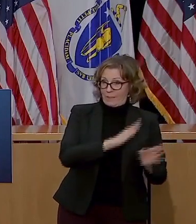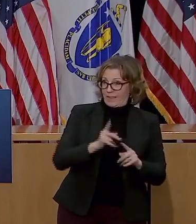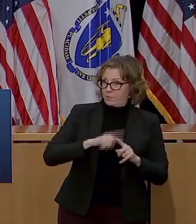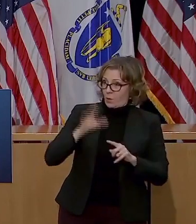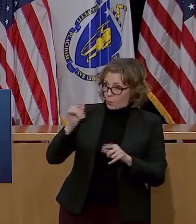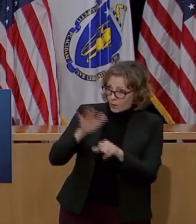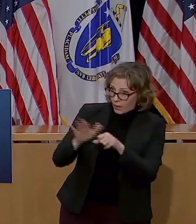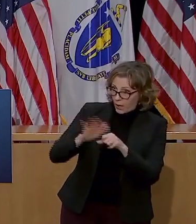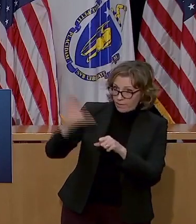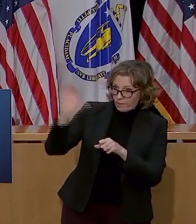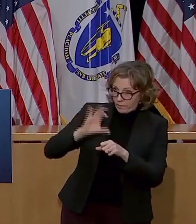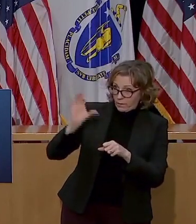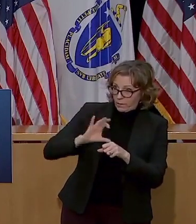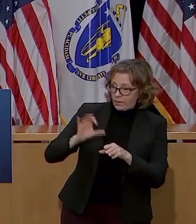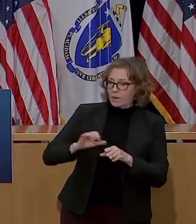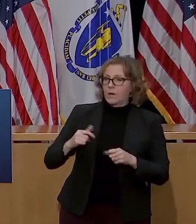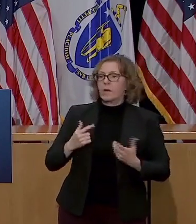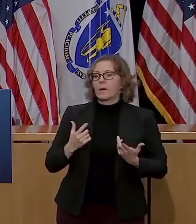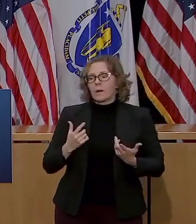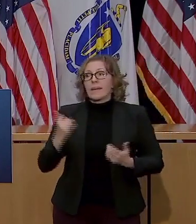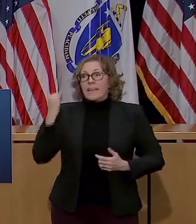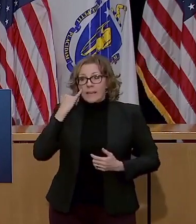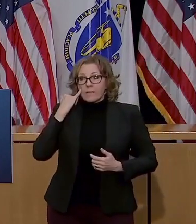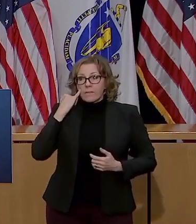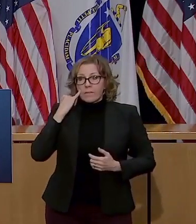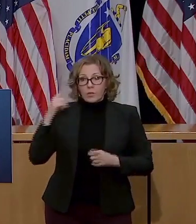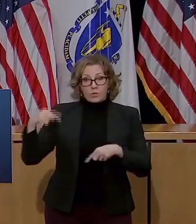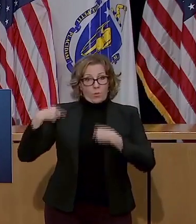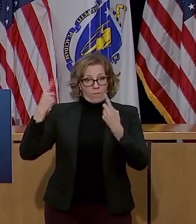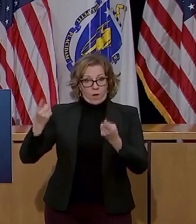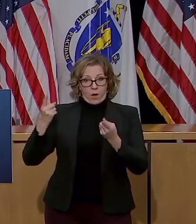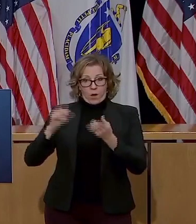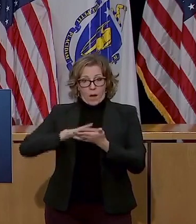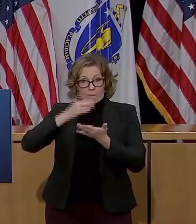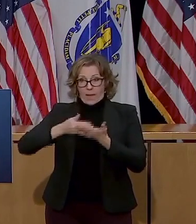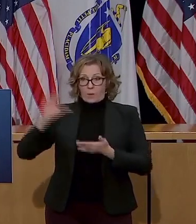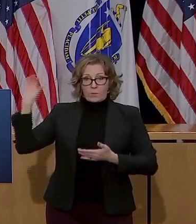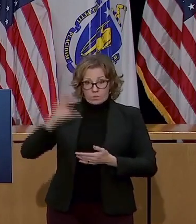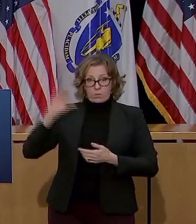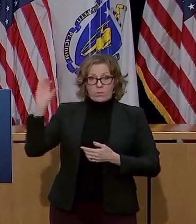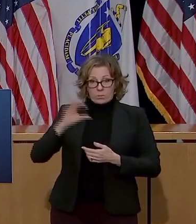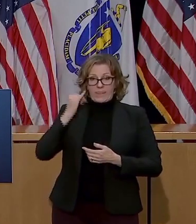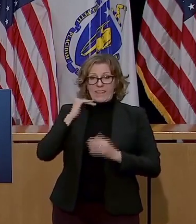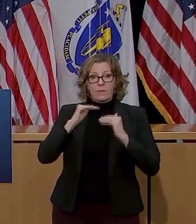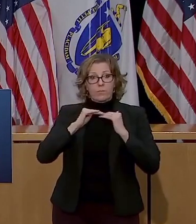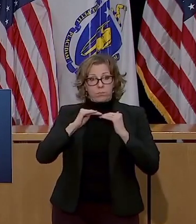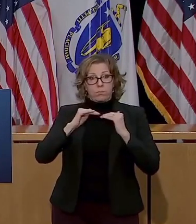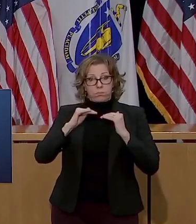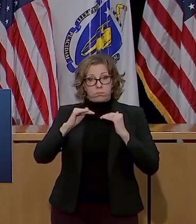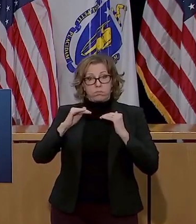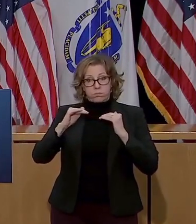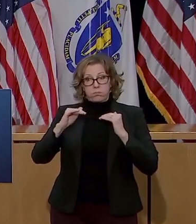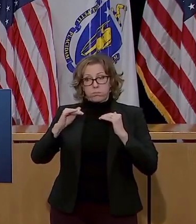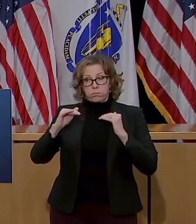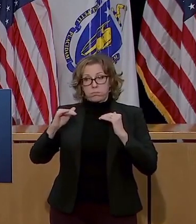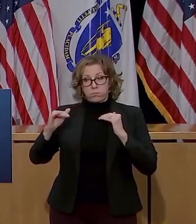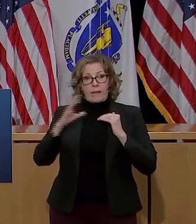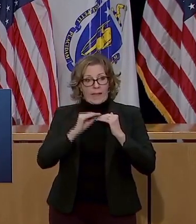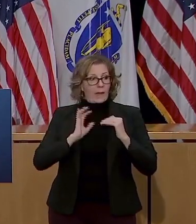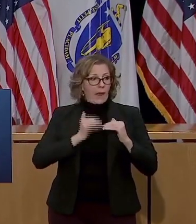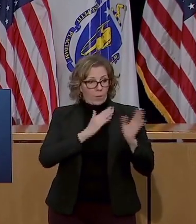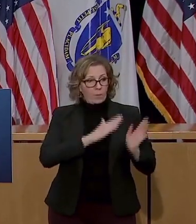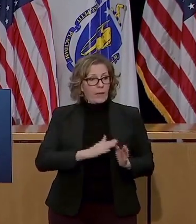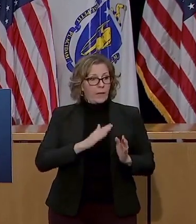people. If we just continue to get what we've been getting and we do what we're planning to do over the next 2 weeks, as I said, we will